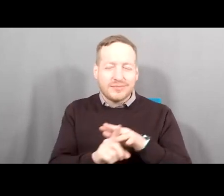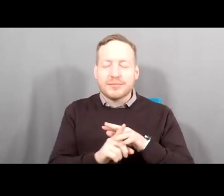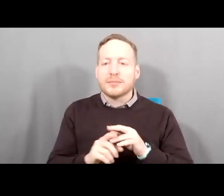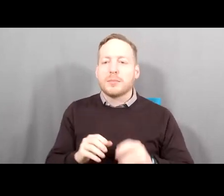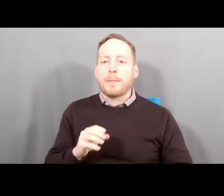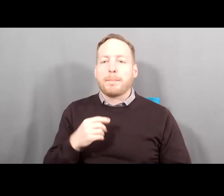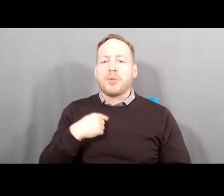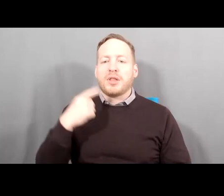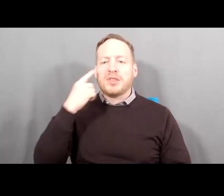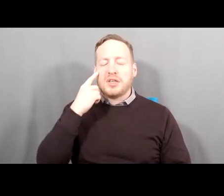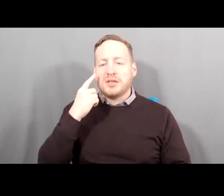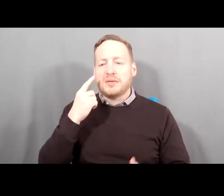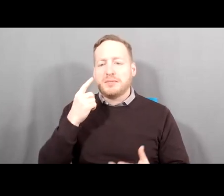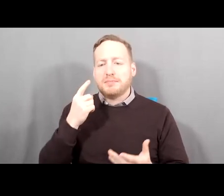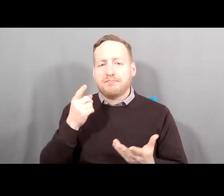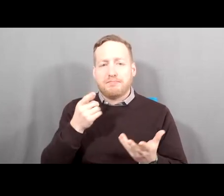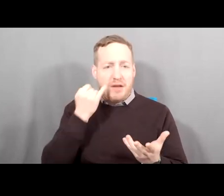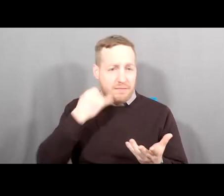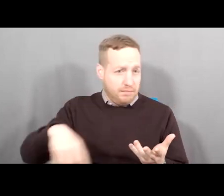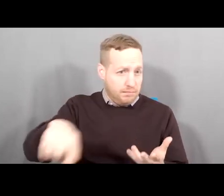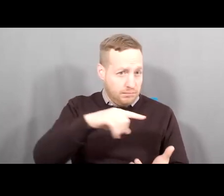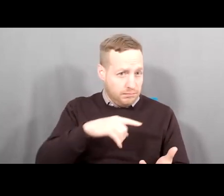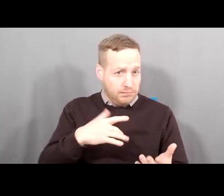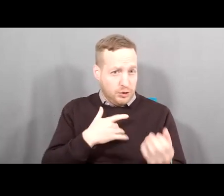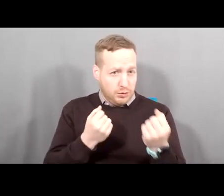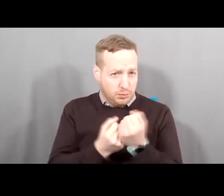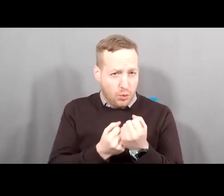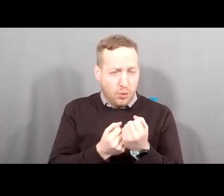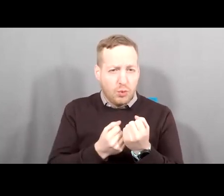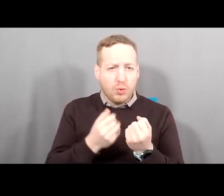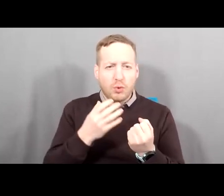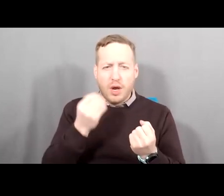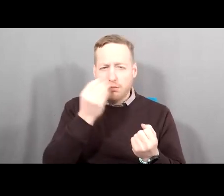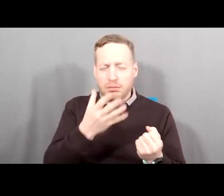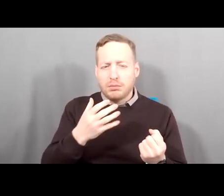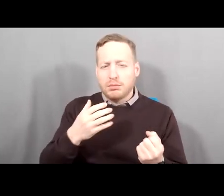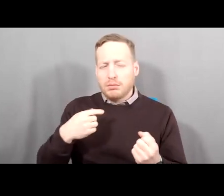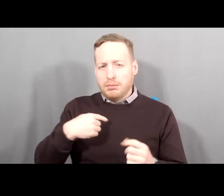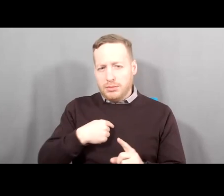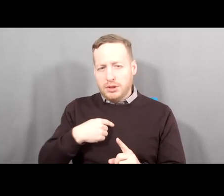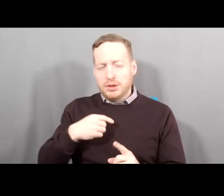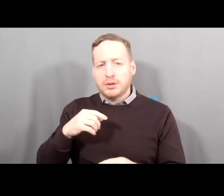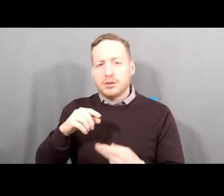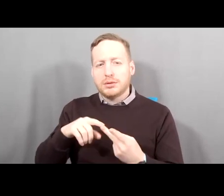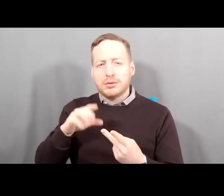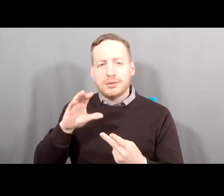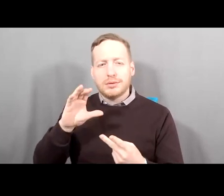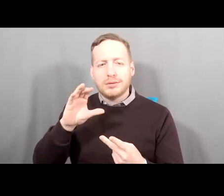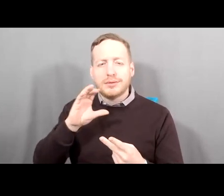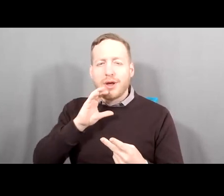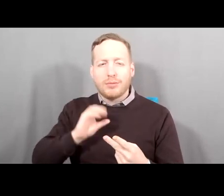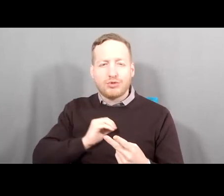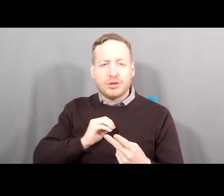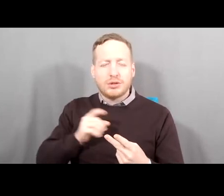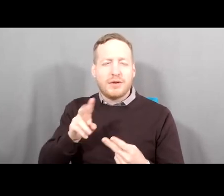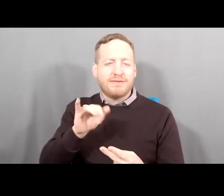COVID, there's still a lot of challenges with this. But if everyone here would be in support, it